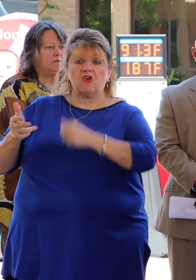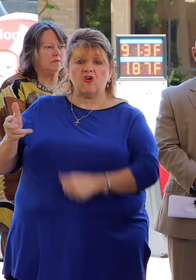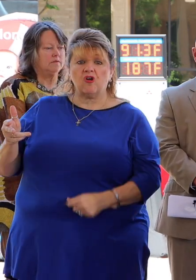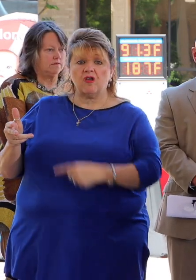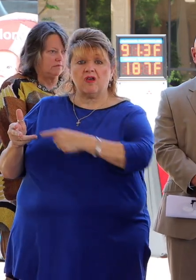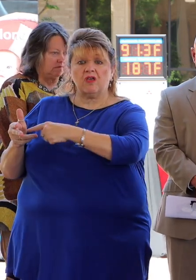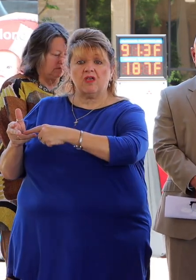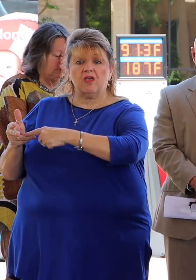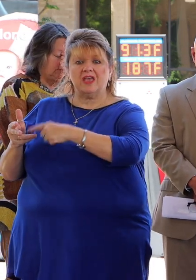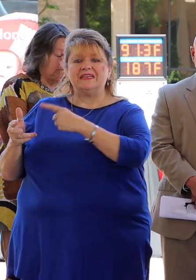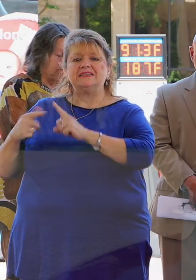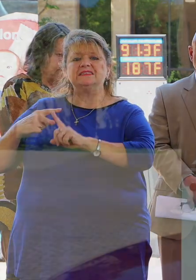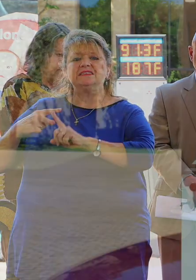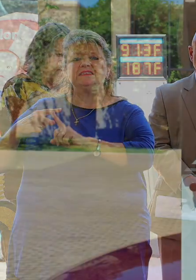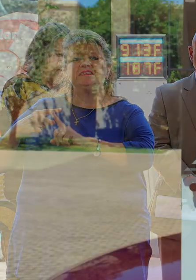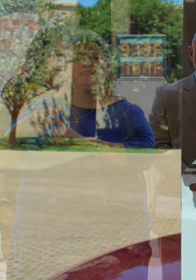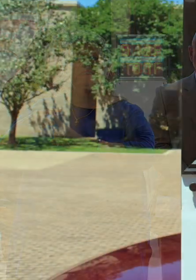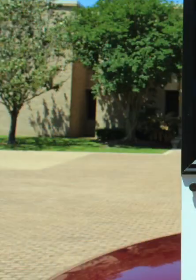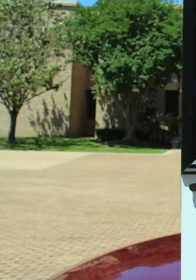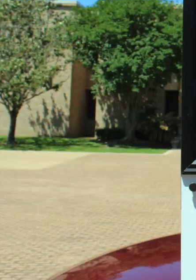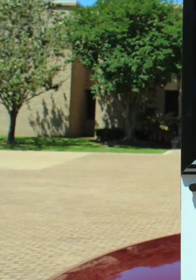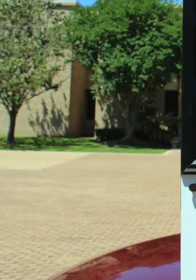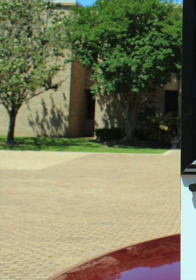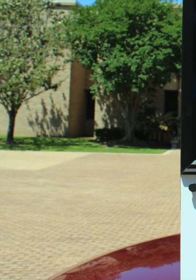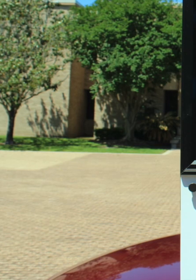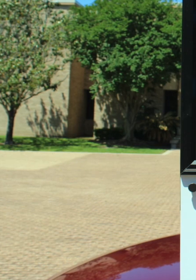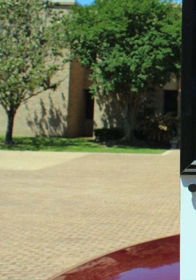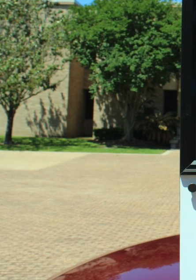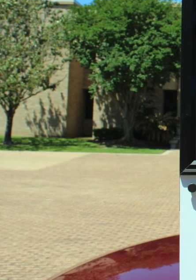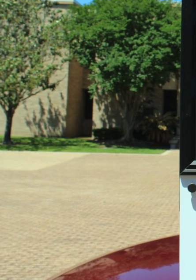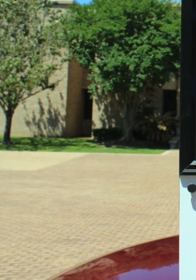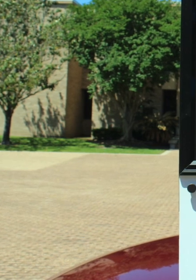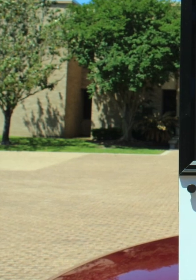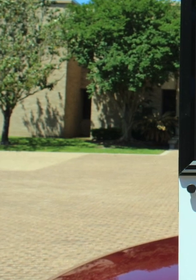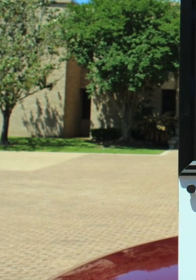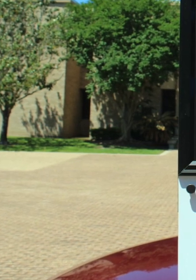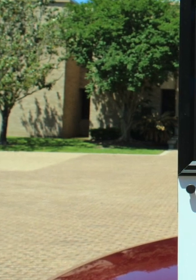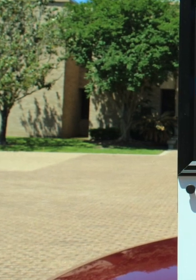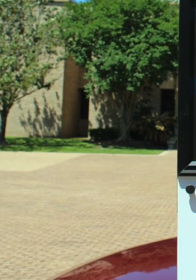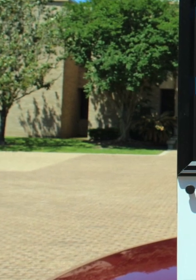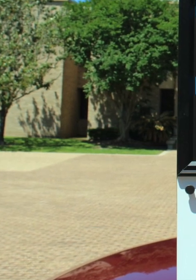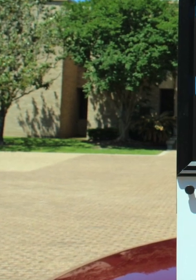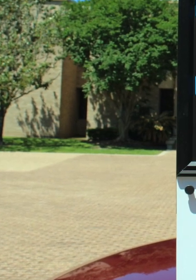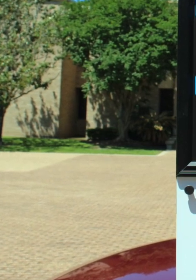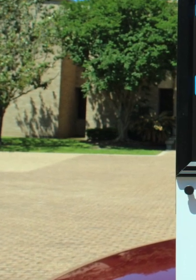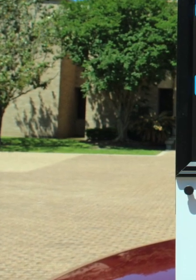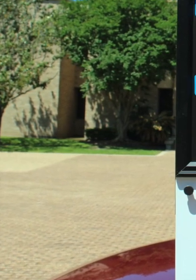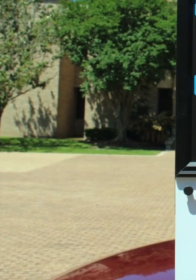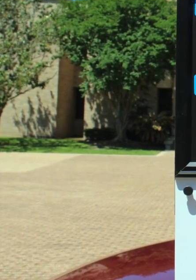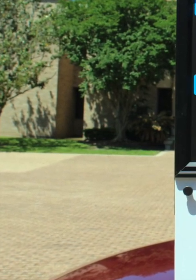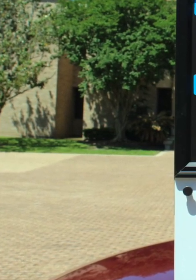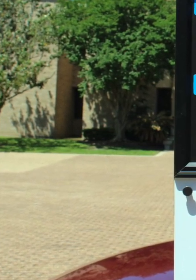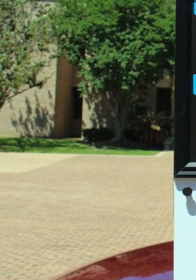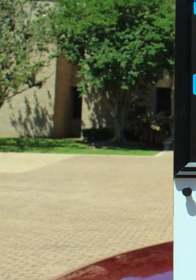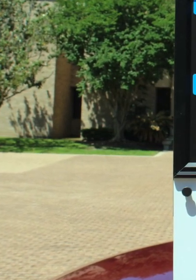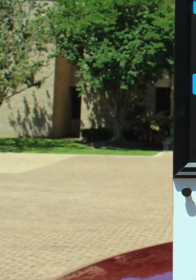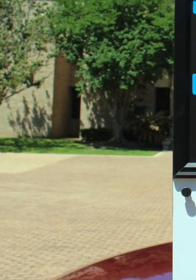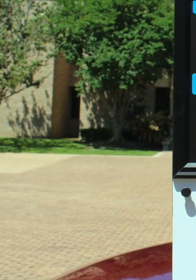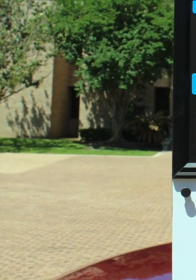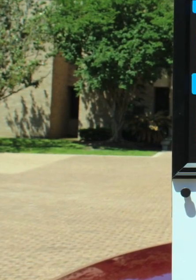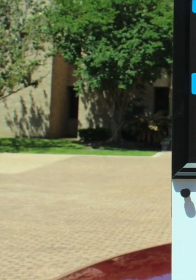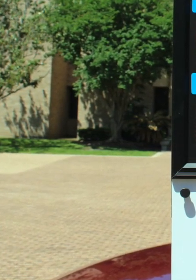vehicle is now at. So let the numbers sort of speak for themselves. And thank you so much for joining us today.